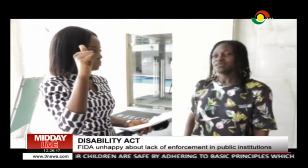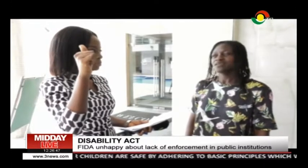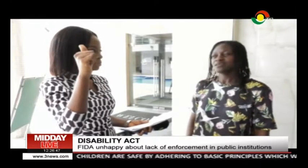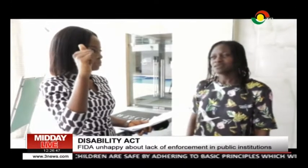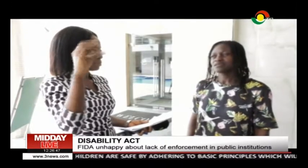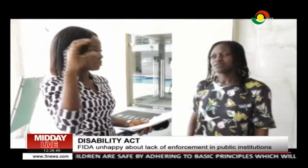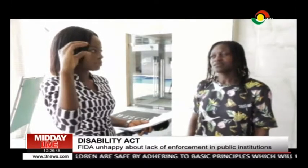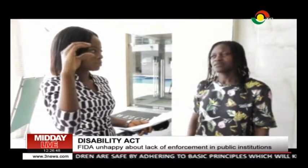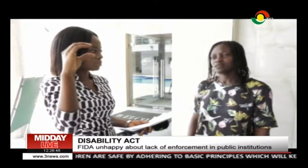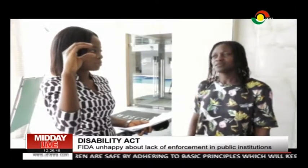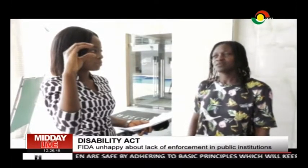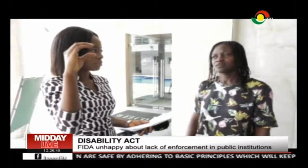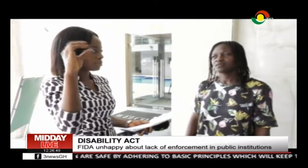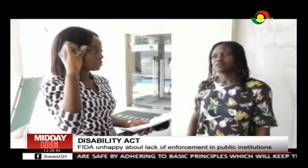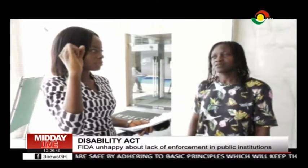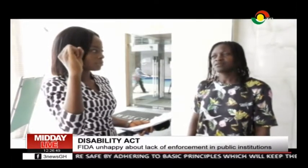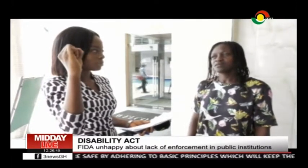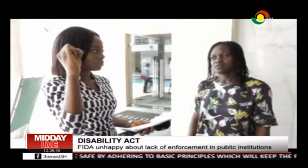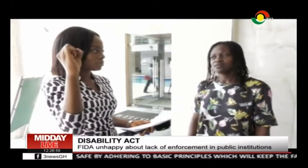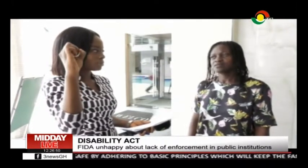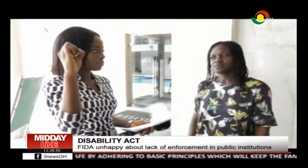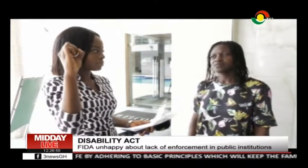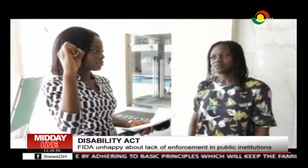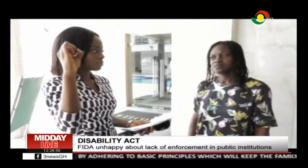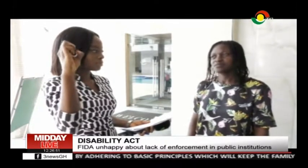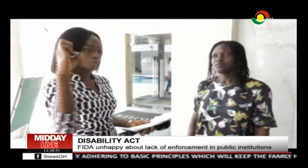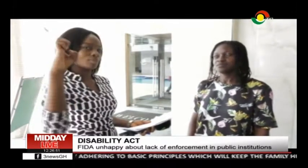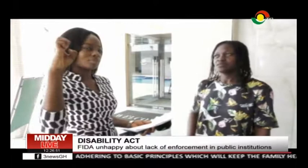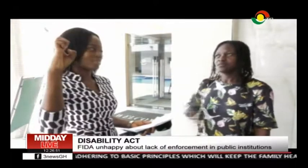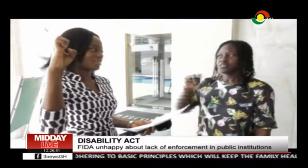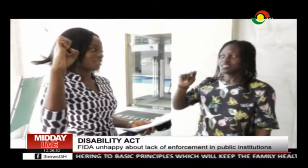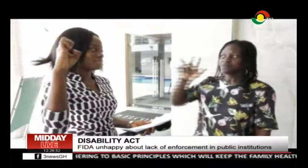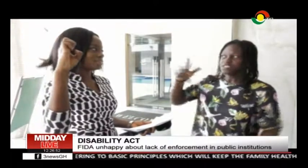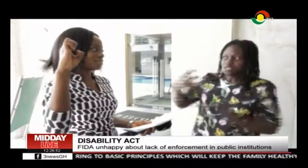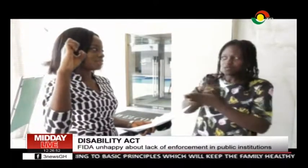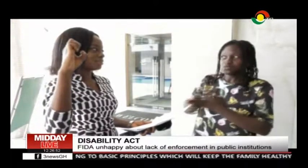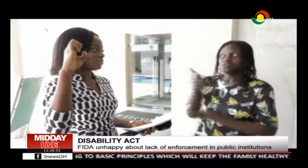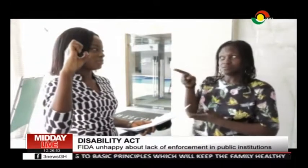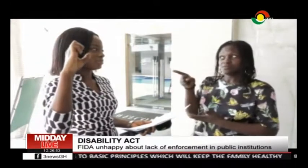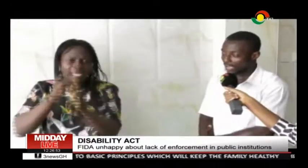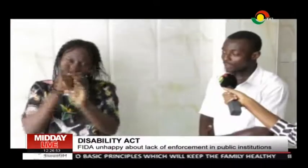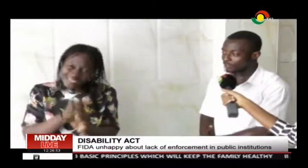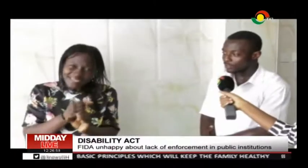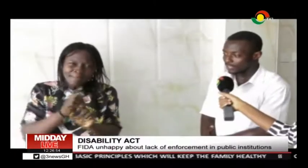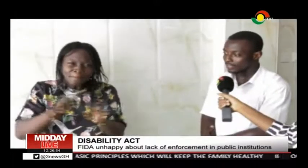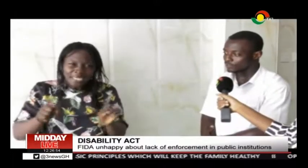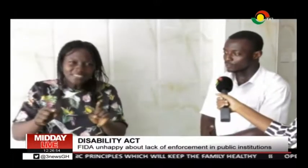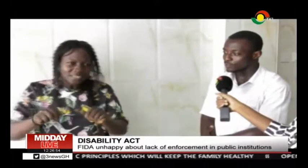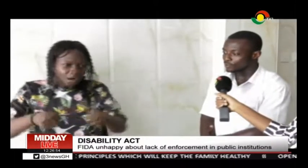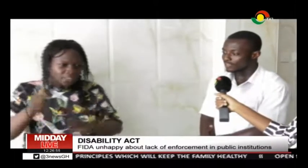life. She is always left in the dark at major events when she is not accompanied by an interpreter. I have a daughter, so